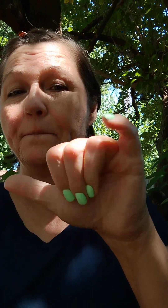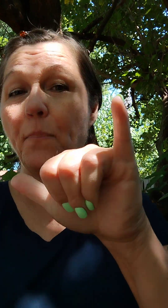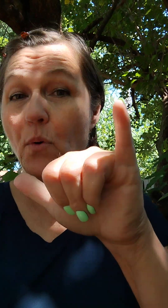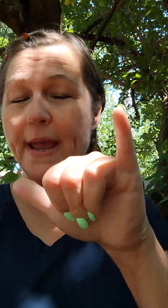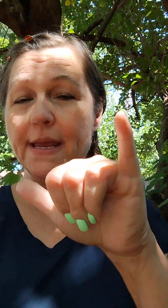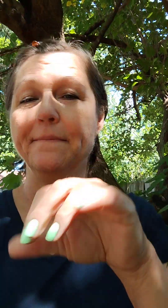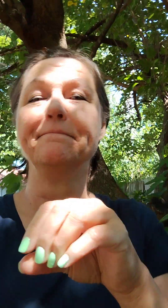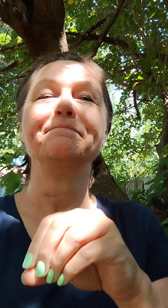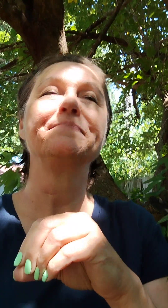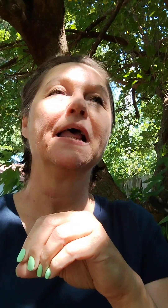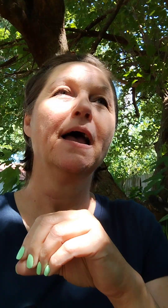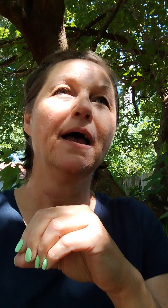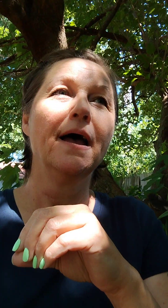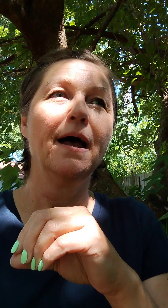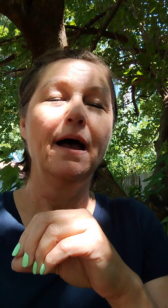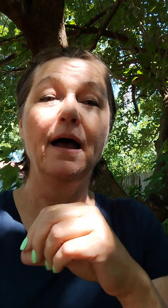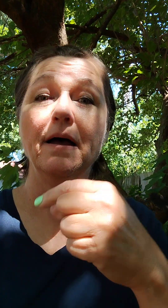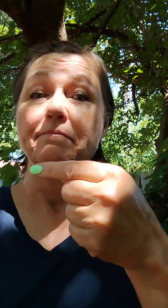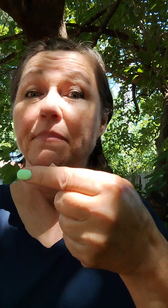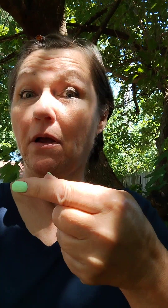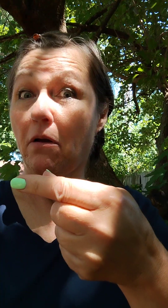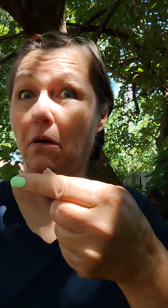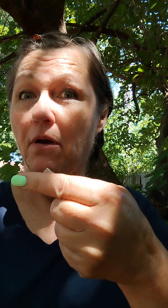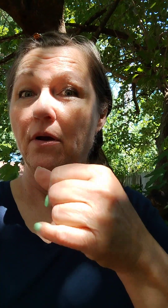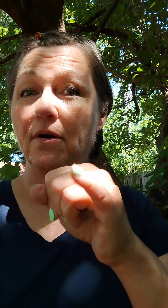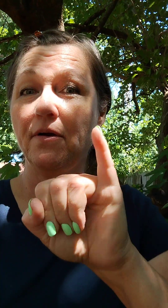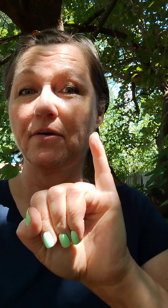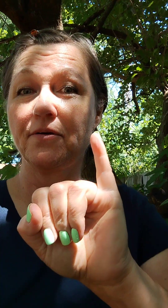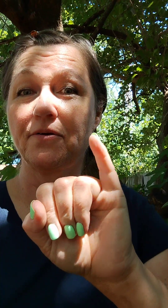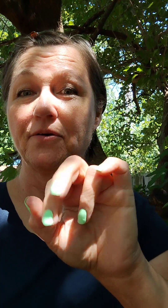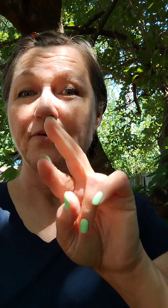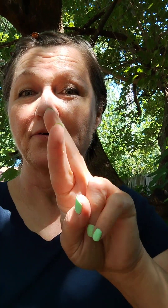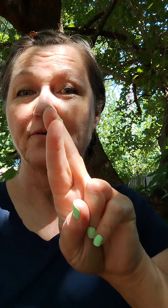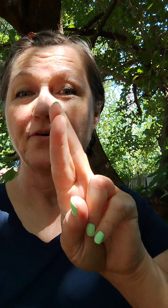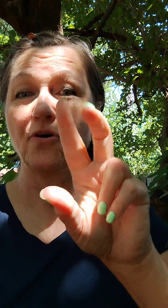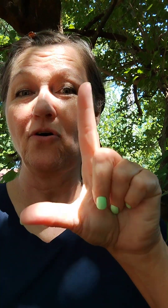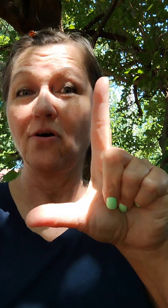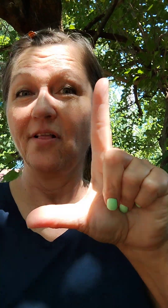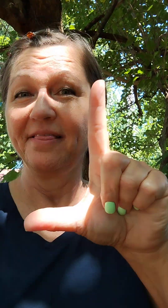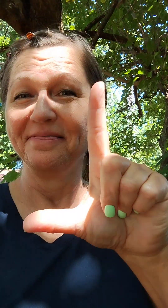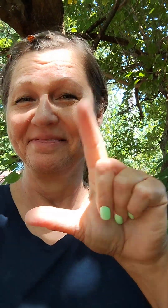boy, girl.